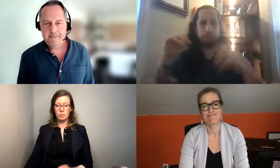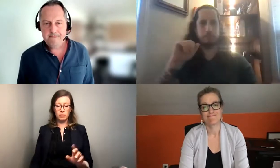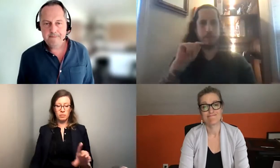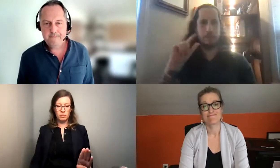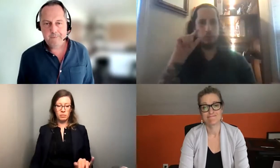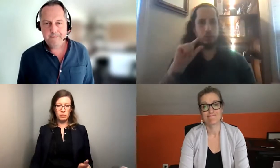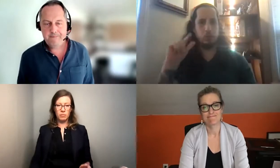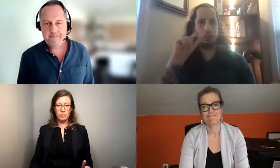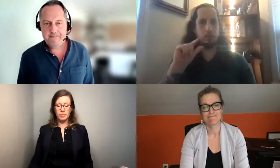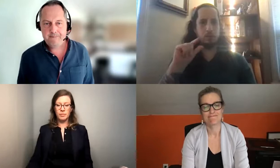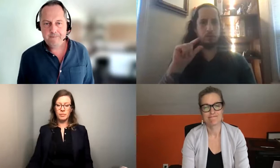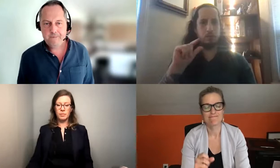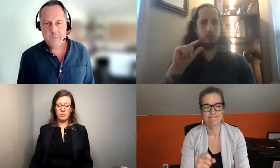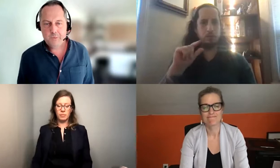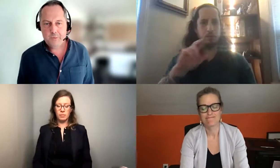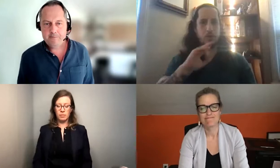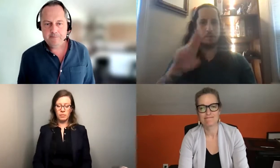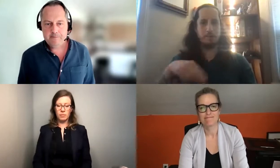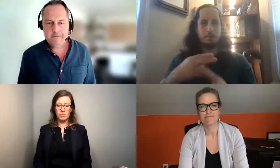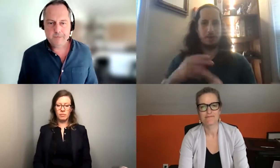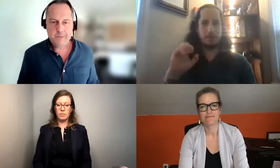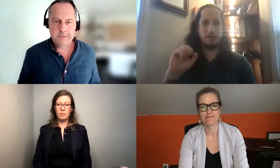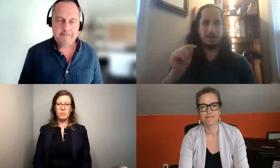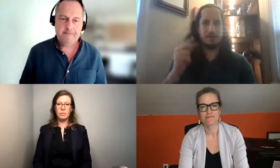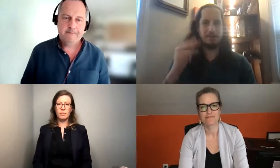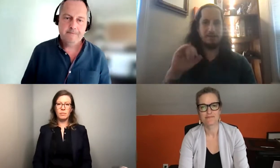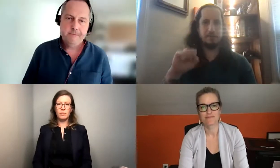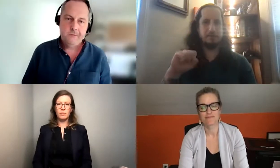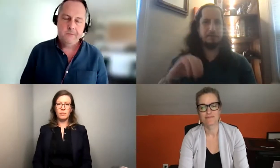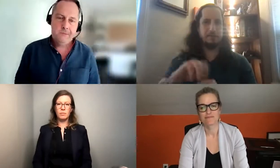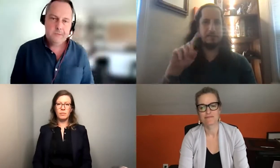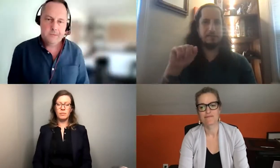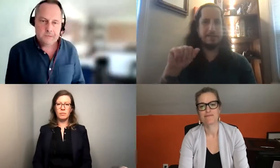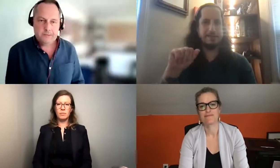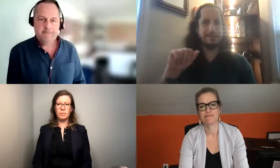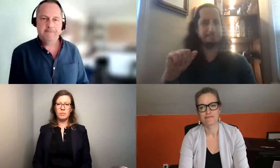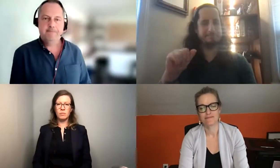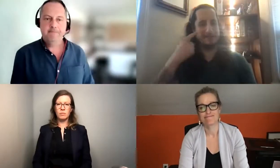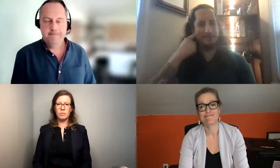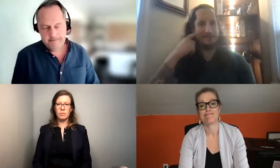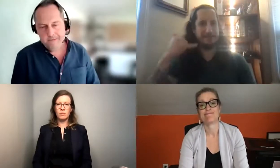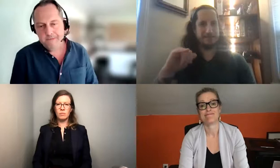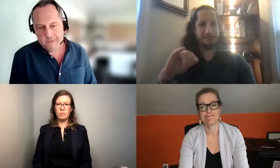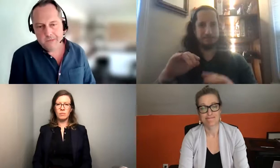paper about the stochastic in terms of Google, and they're talking about